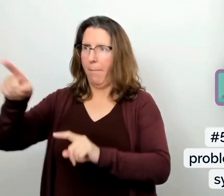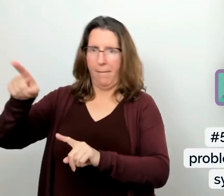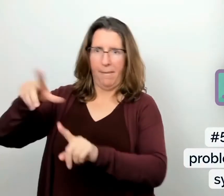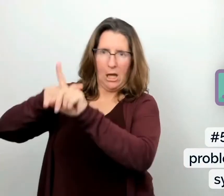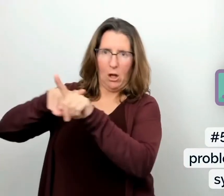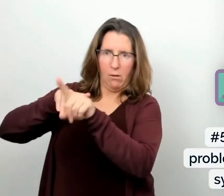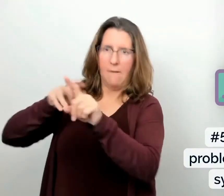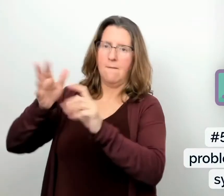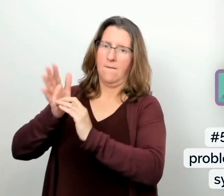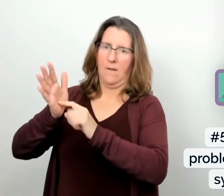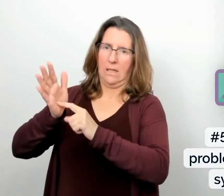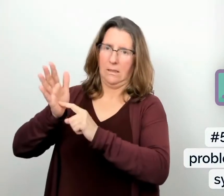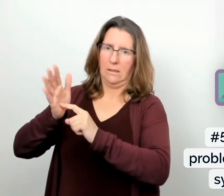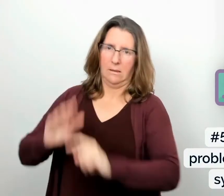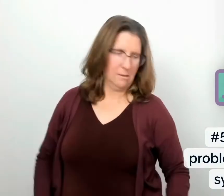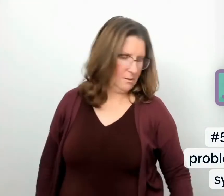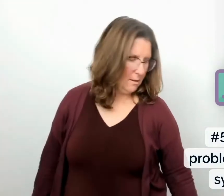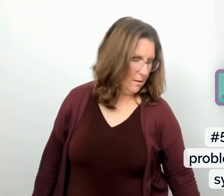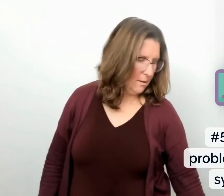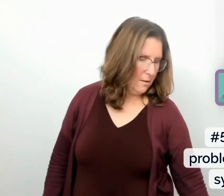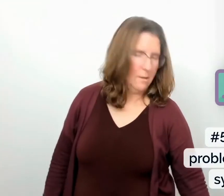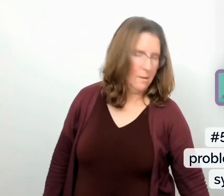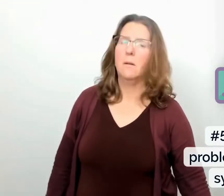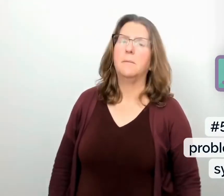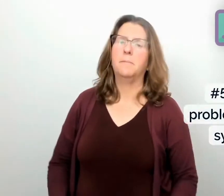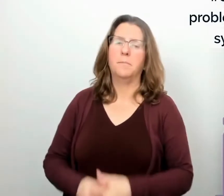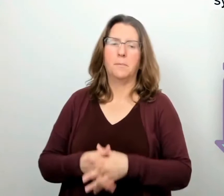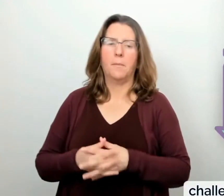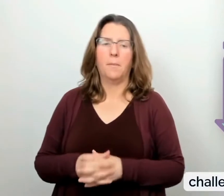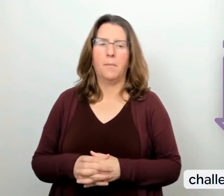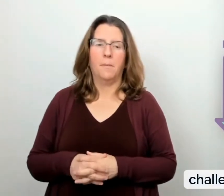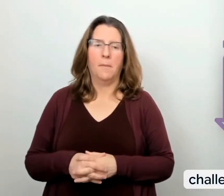the root of the problem and analyze possible solutions.